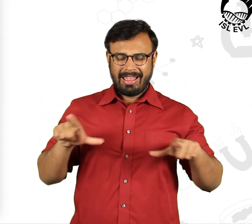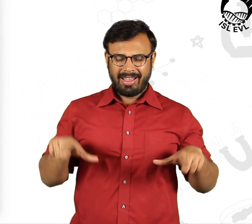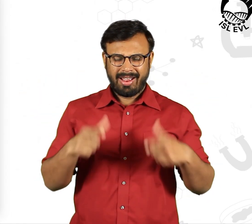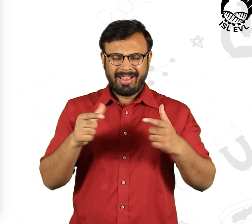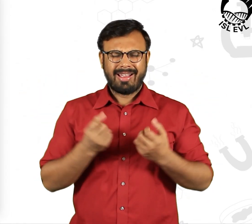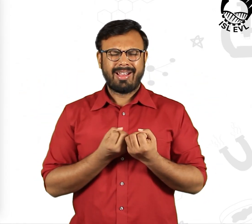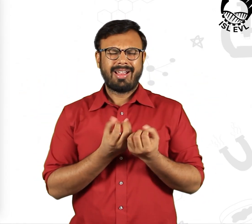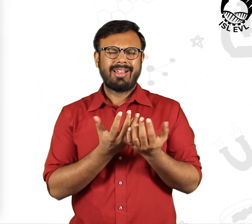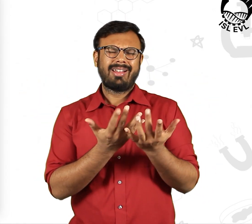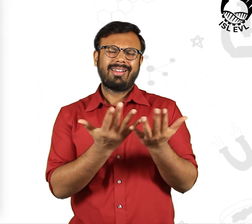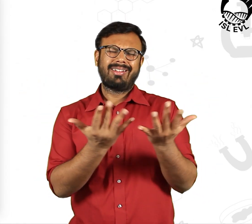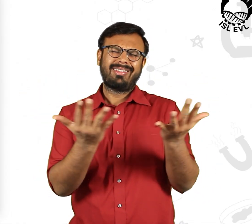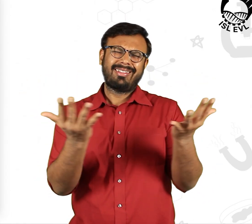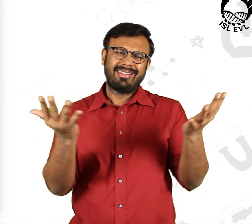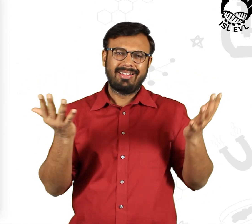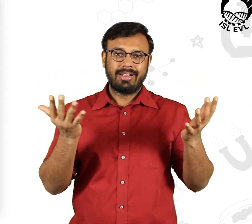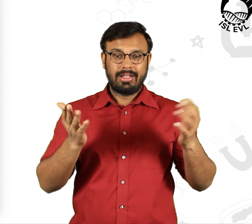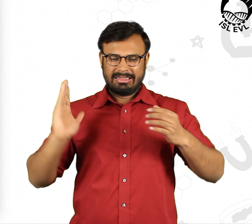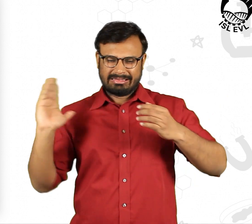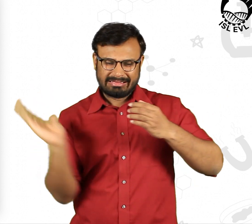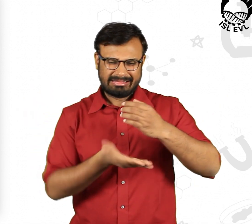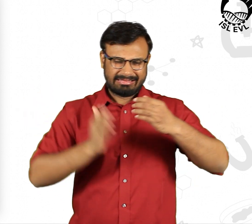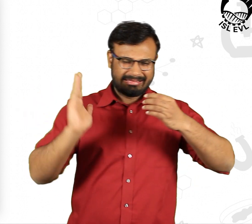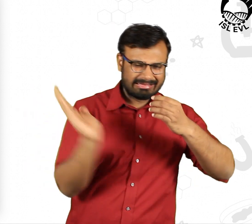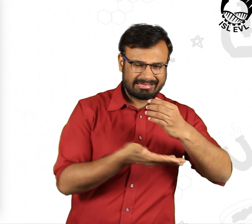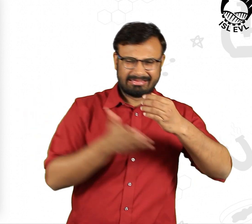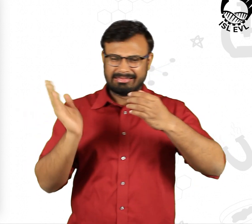Trees in a broken forest.